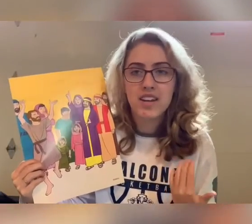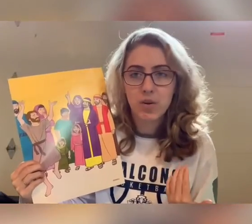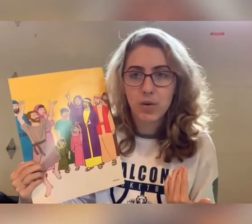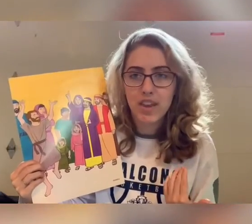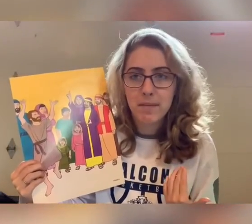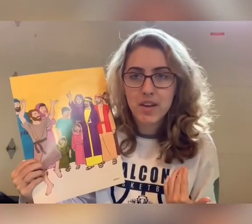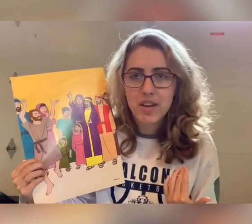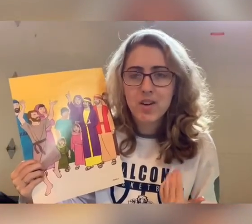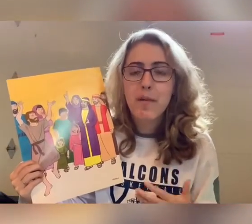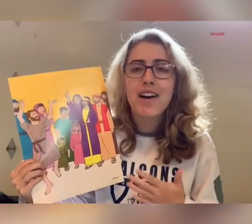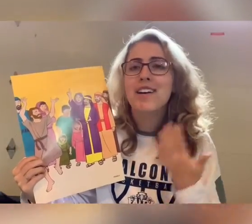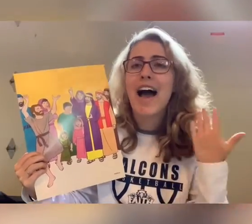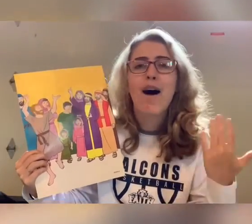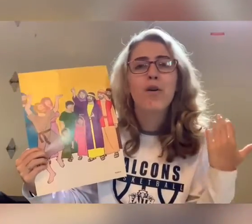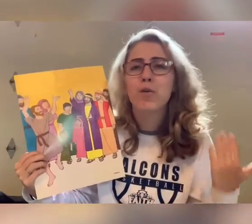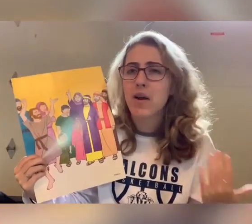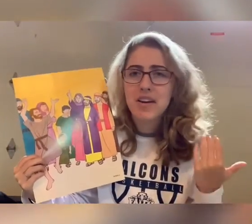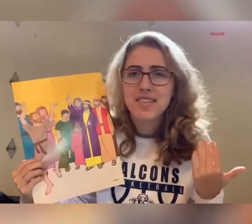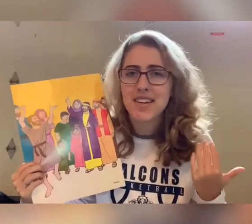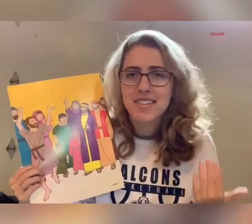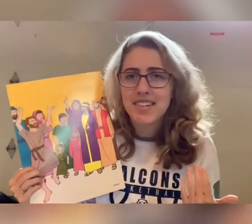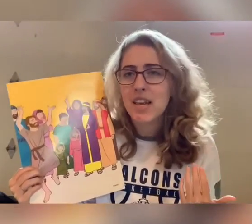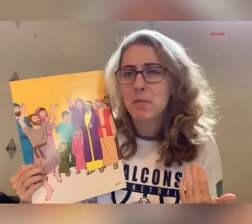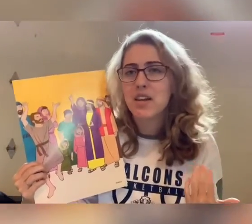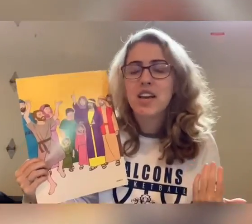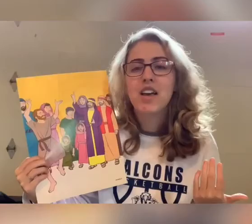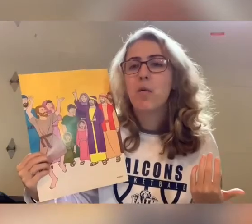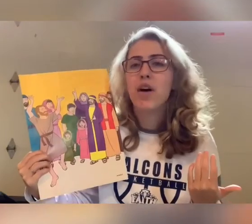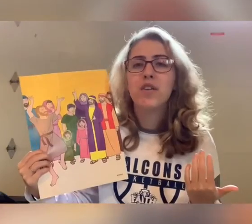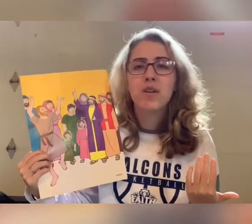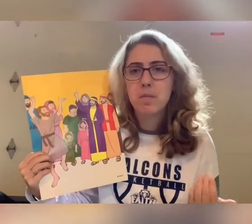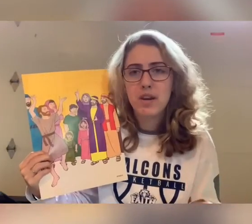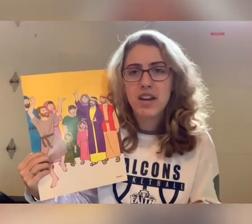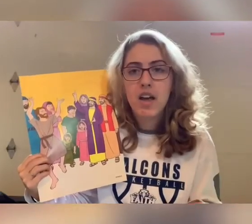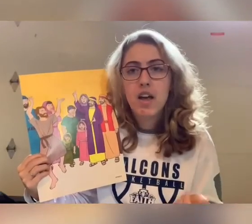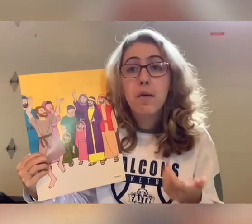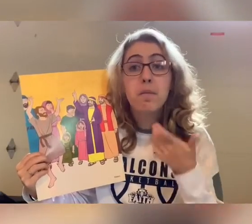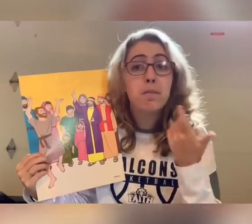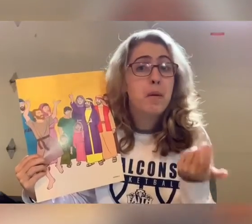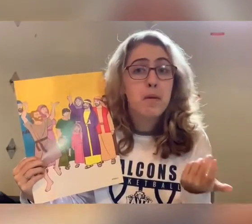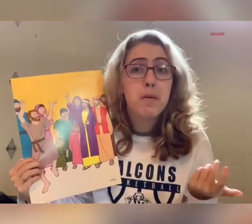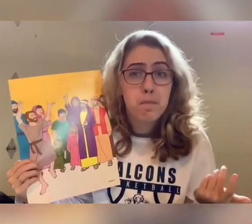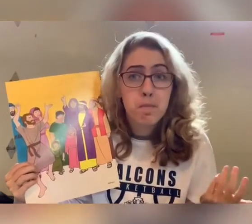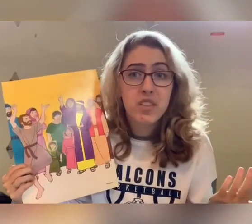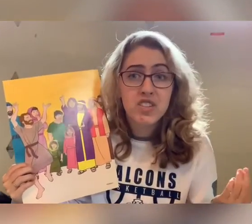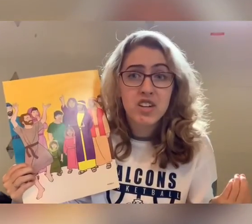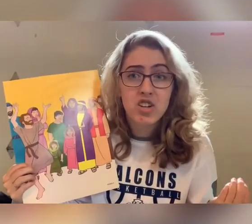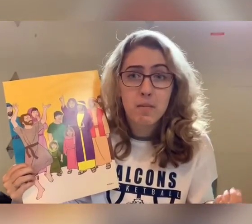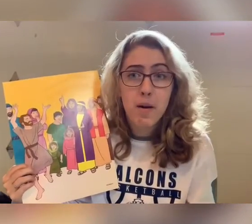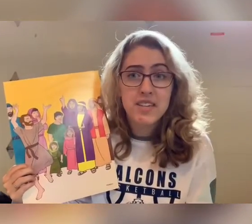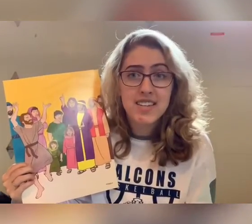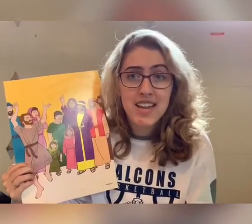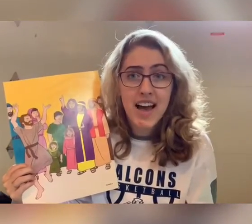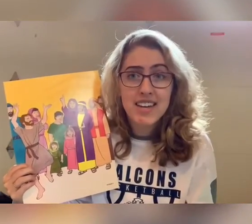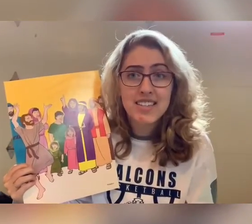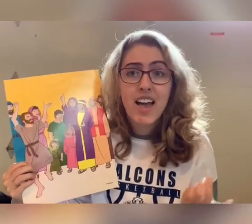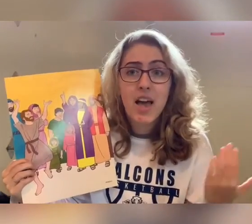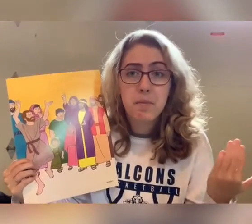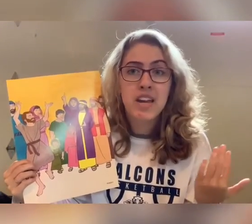told them. No matter how crazy it seemed, whether it be maybe listening to your mommies and daddies and picking